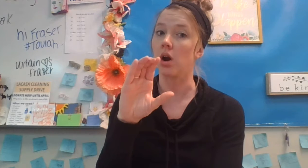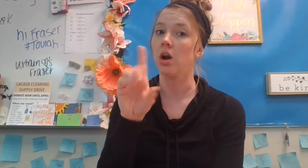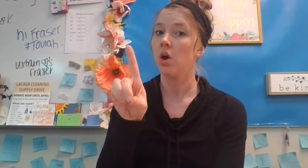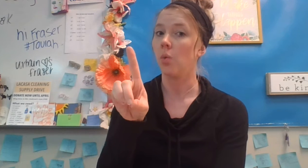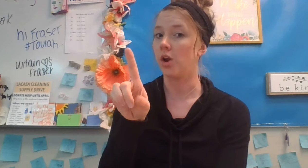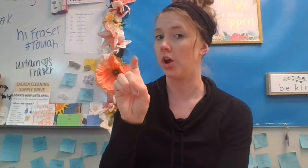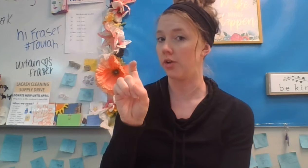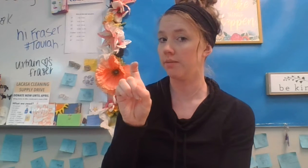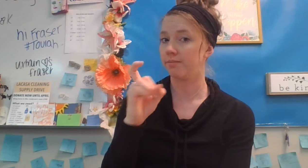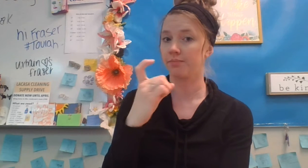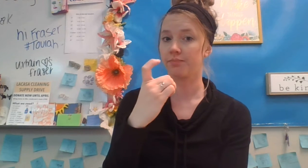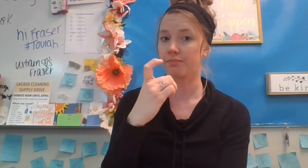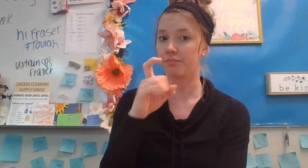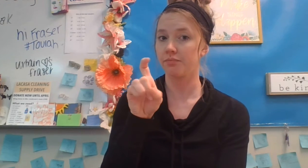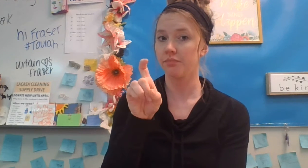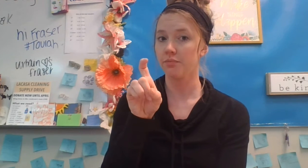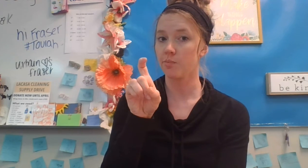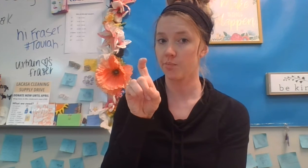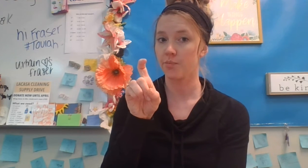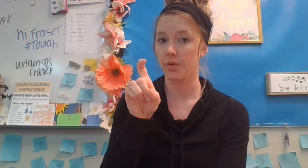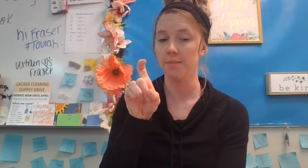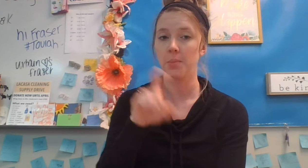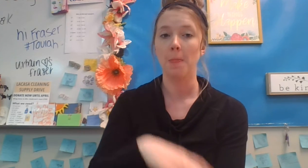or 100. Okay?